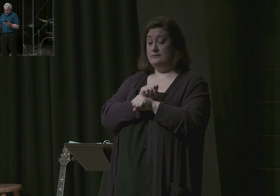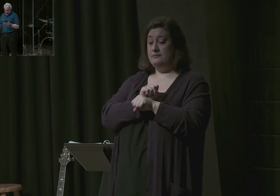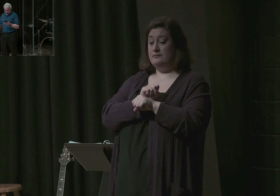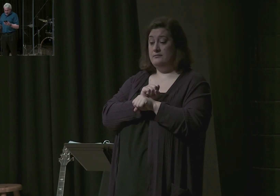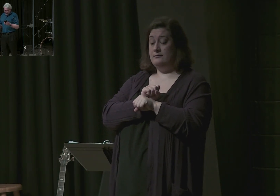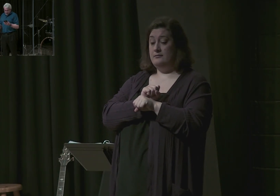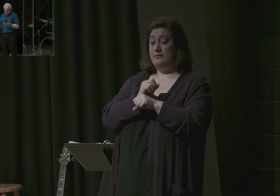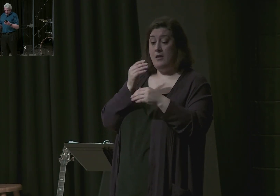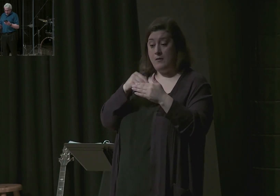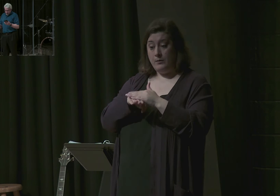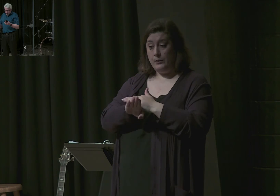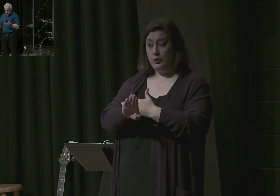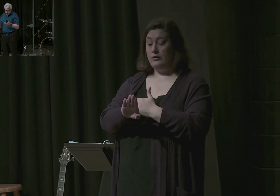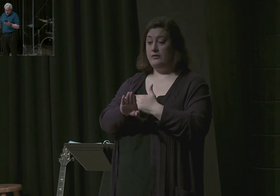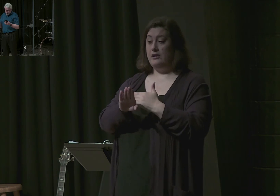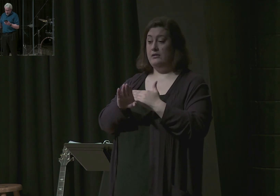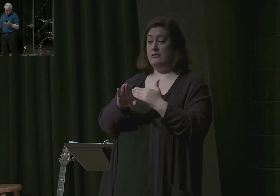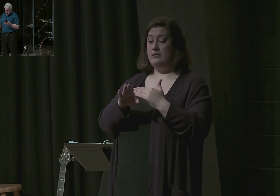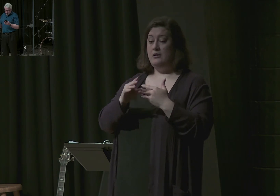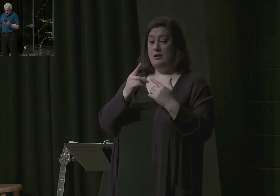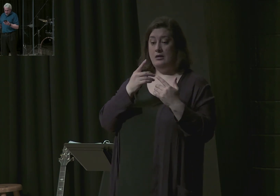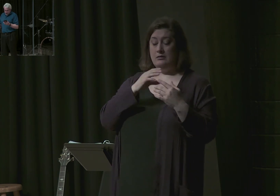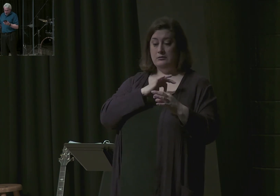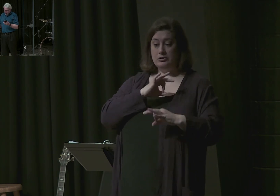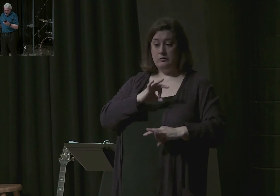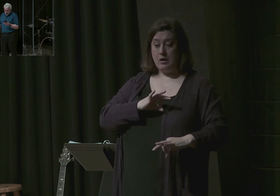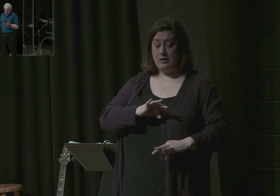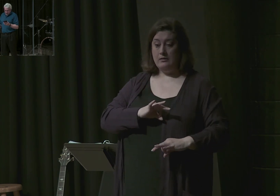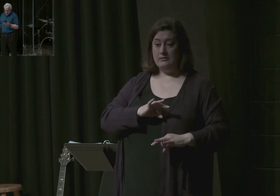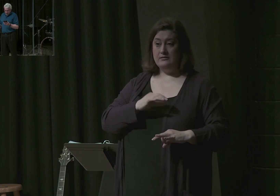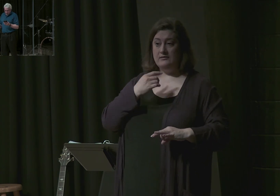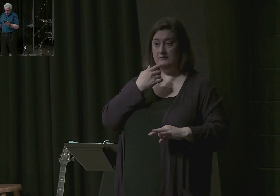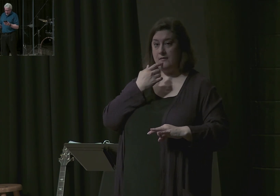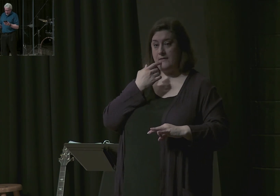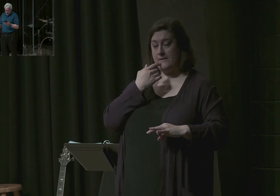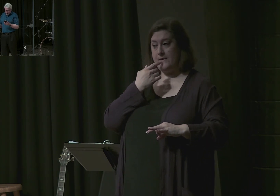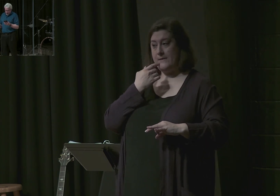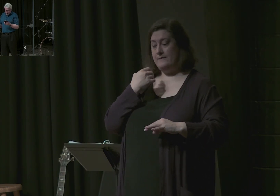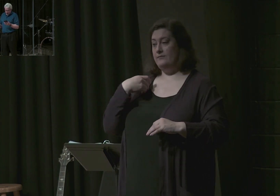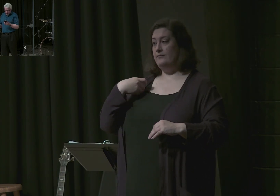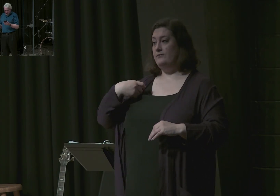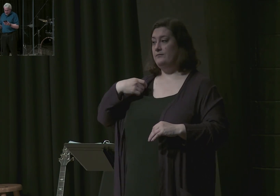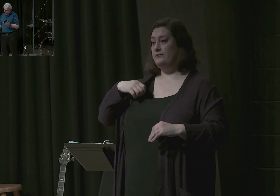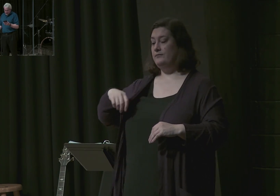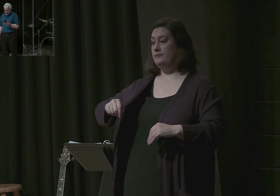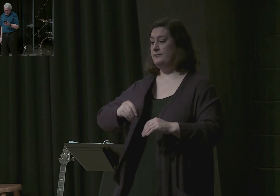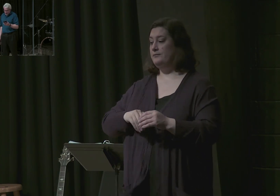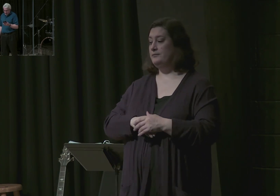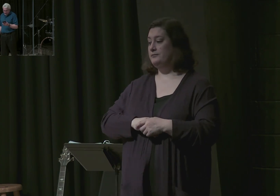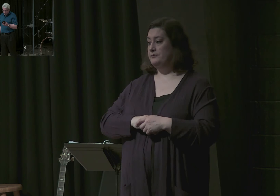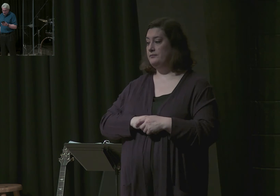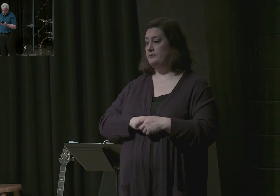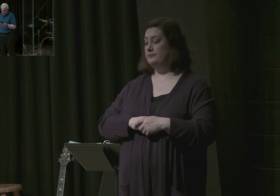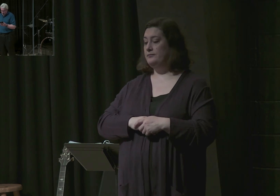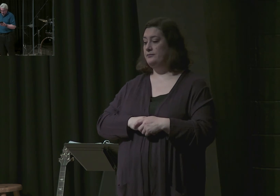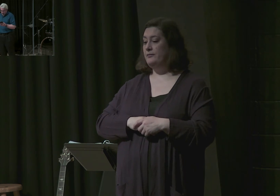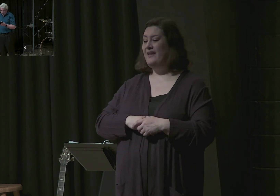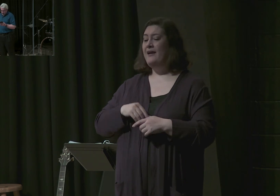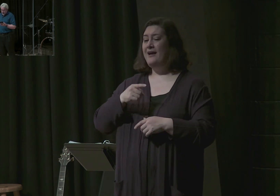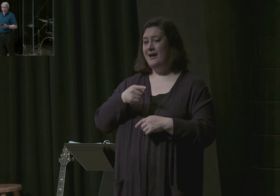mechanism that Jacob is recorded as using was and still is very much a part of husbandry